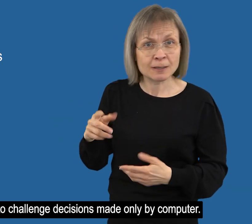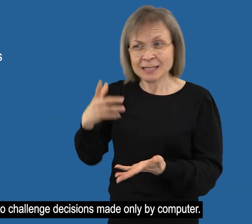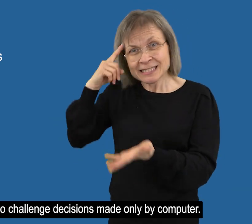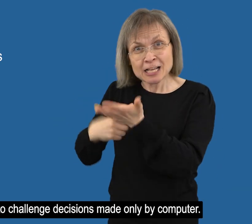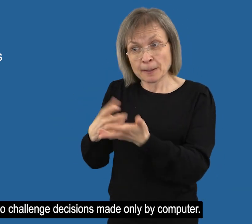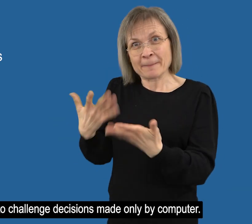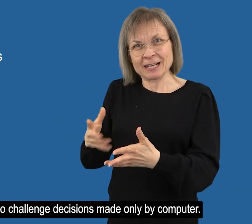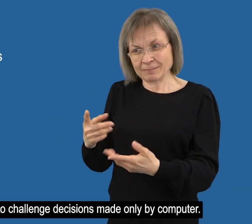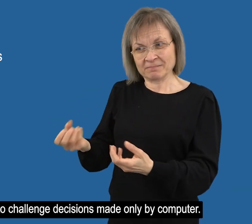by computer.